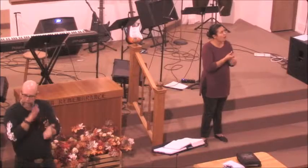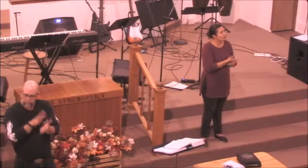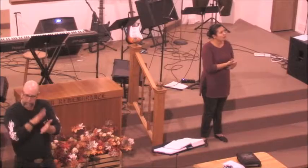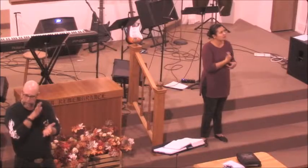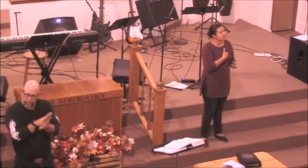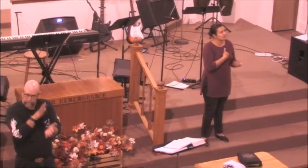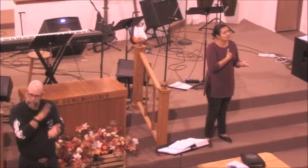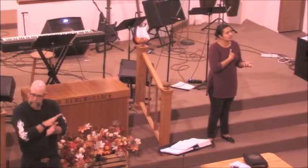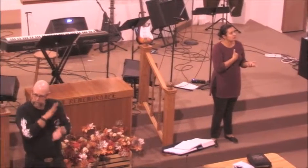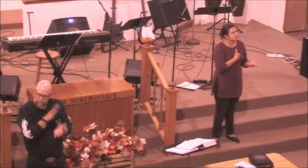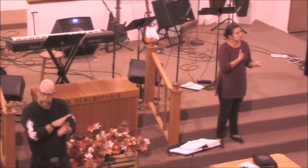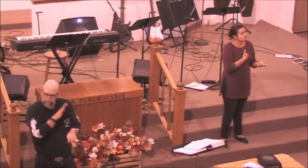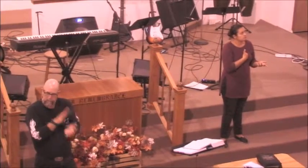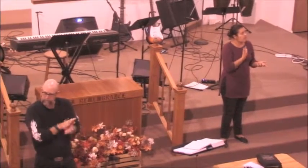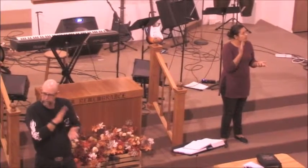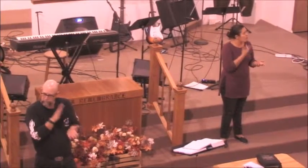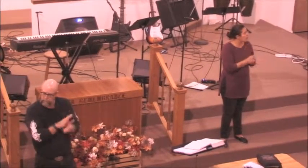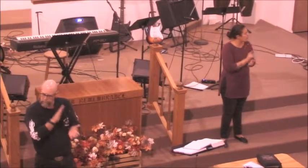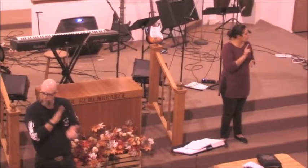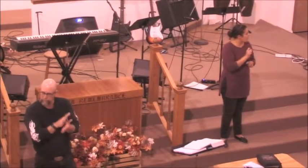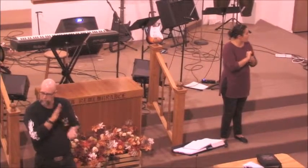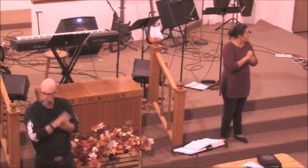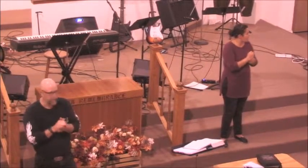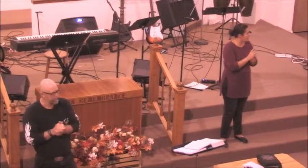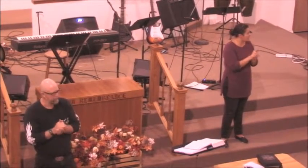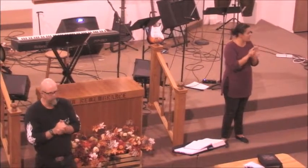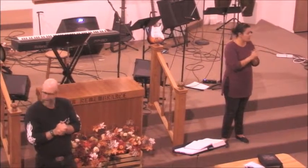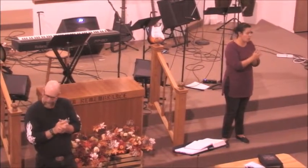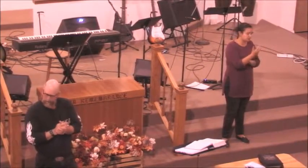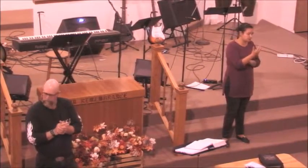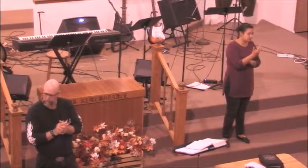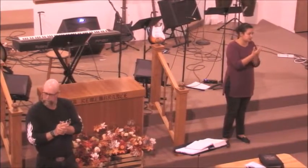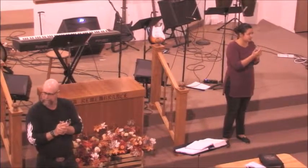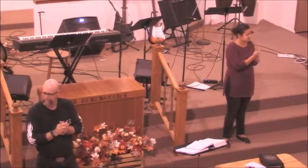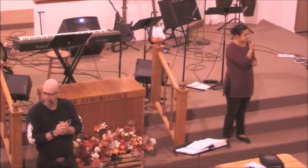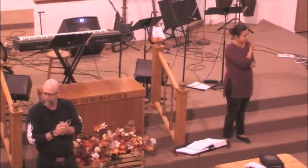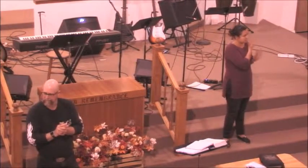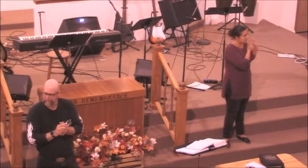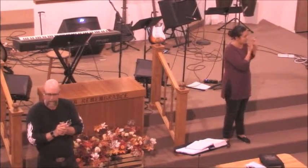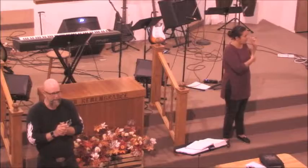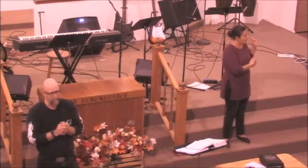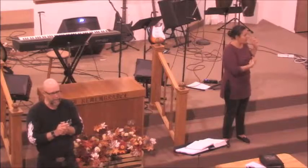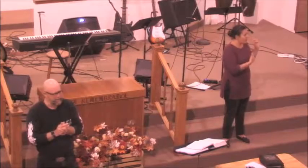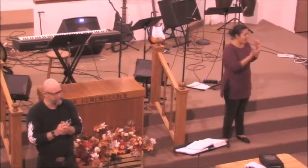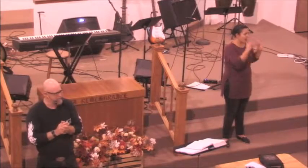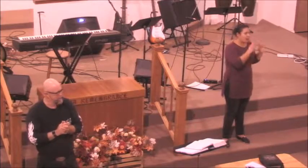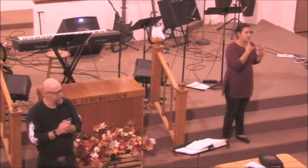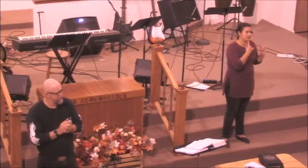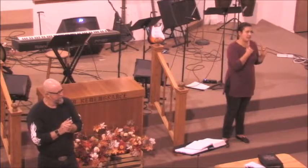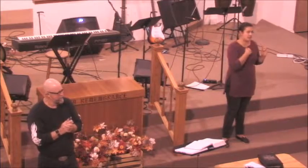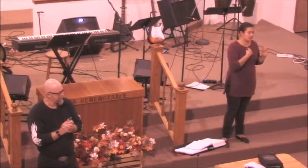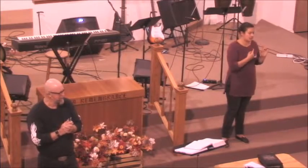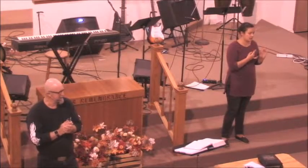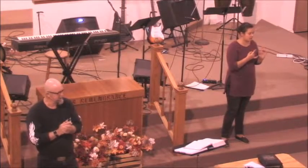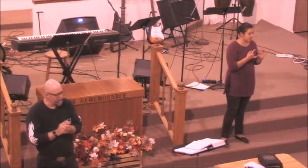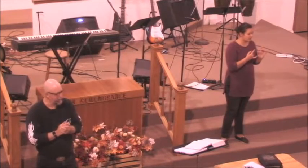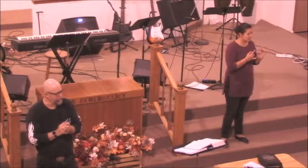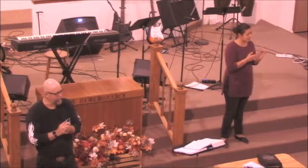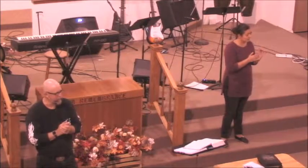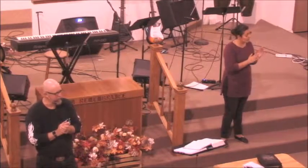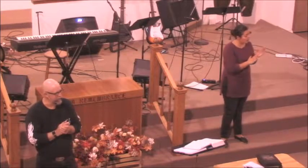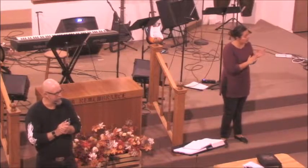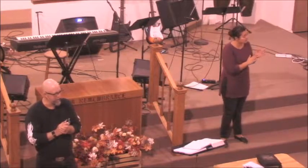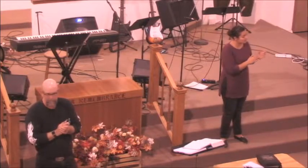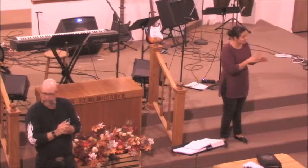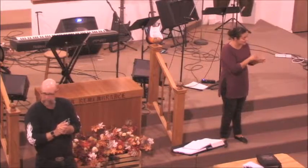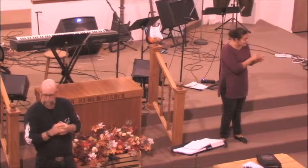just hammering me. Just be thankful. Be thankful. Be thankful. I don't want to be stinking thankful. I had to pay $10